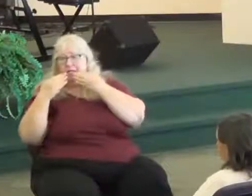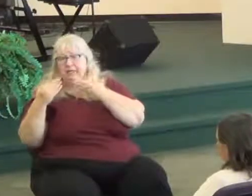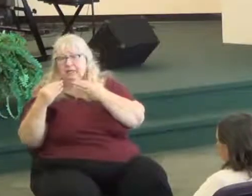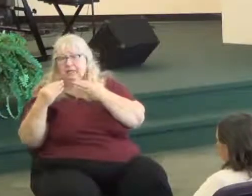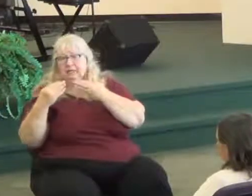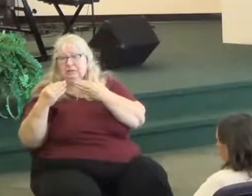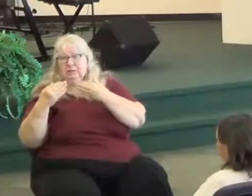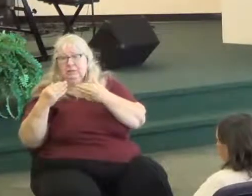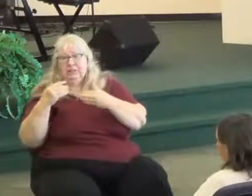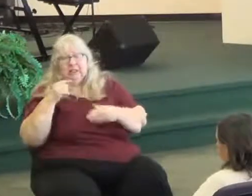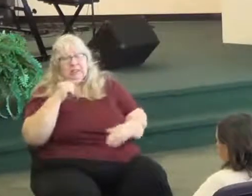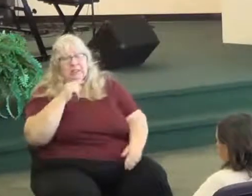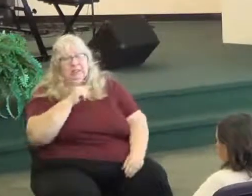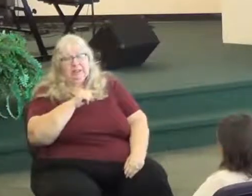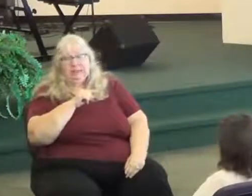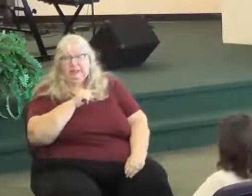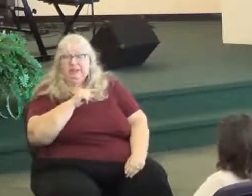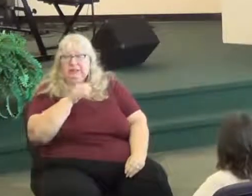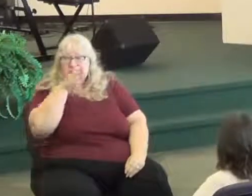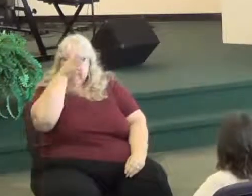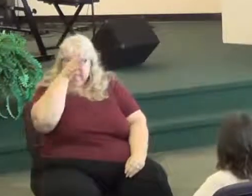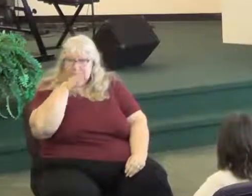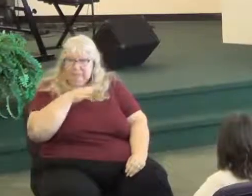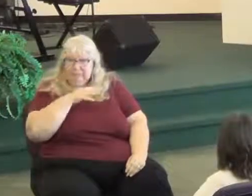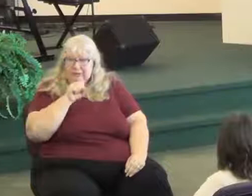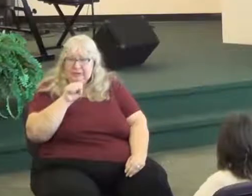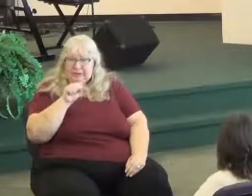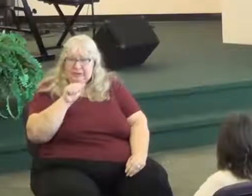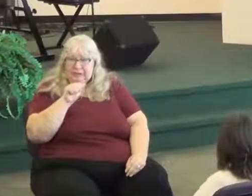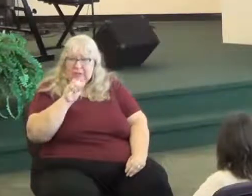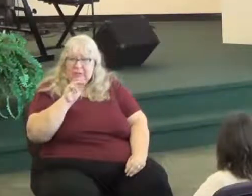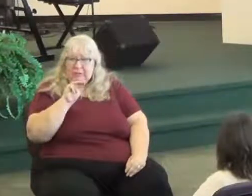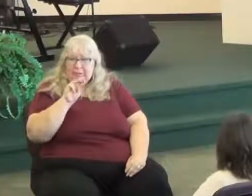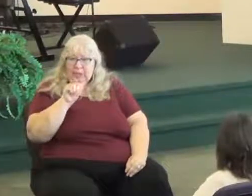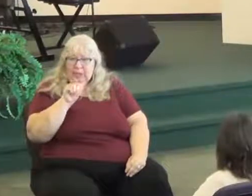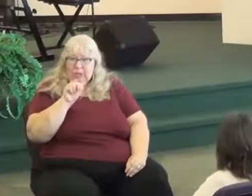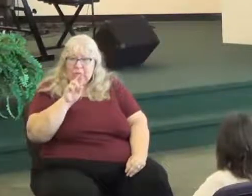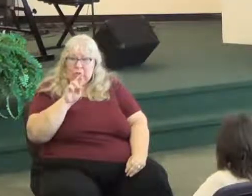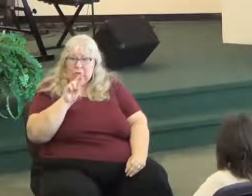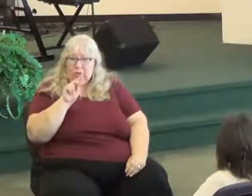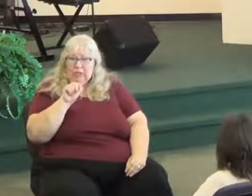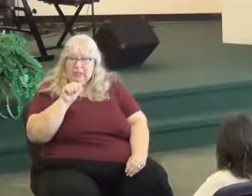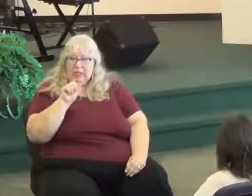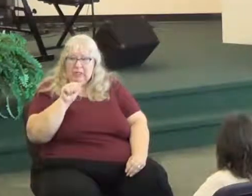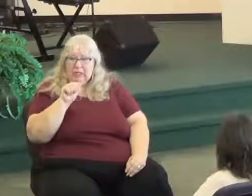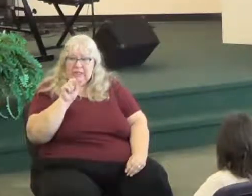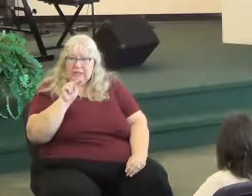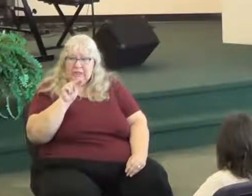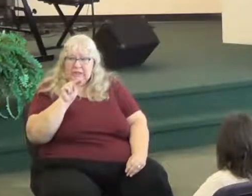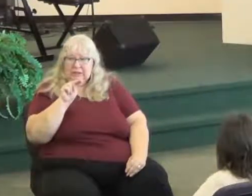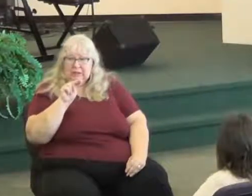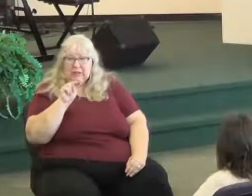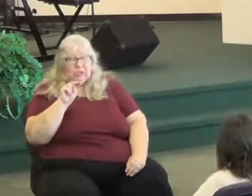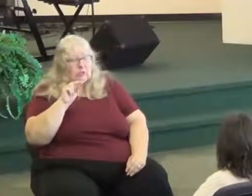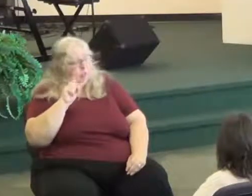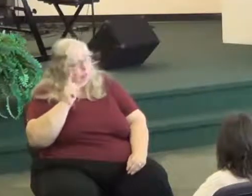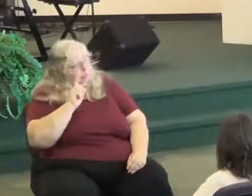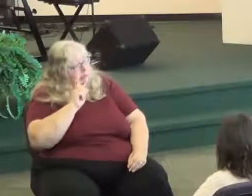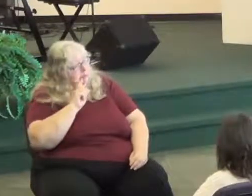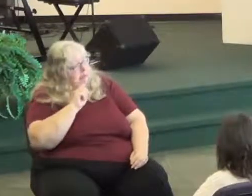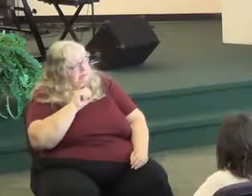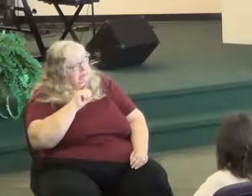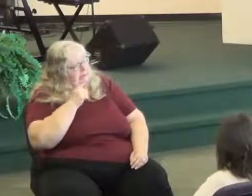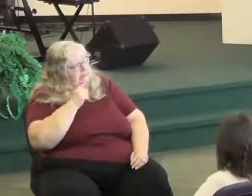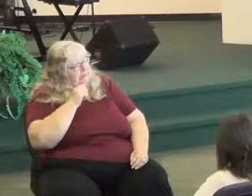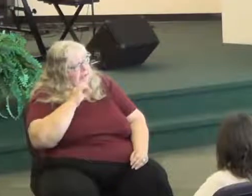a Samaritan. Jesus asked, "Were not all 10 cleansed? Where are the other 9? Has no one returned to give praise to